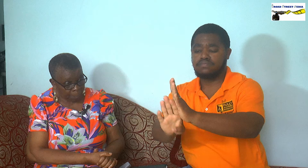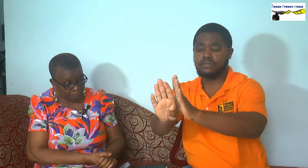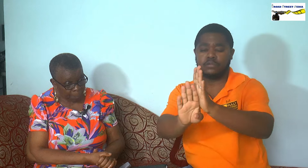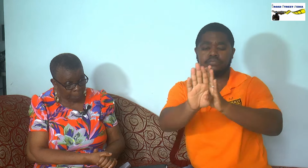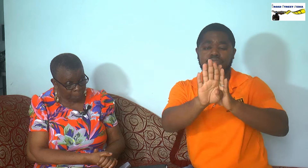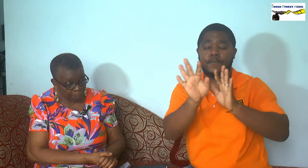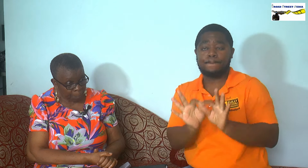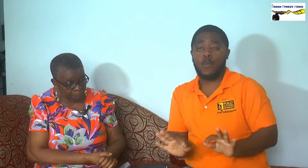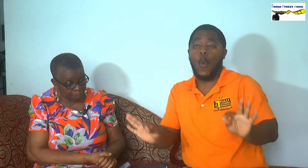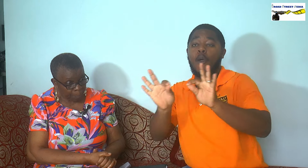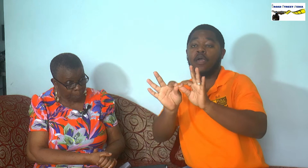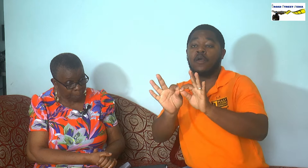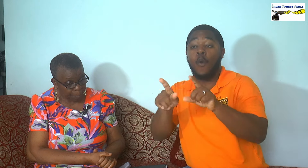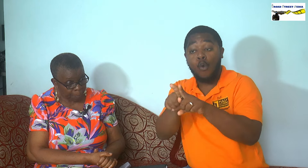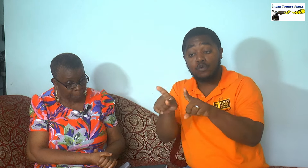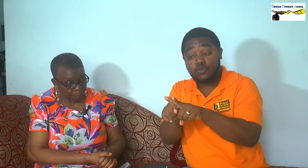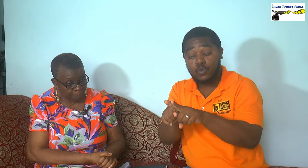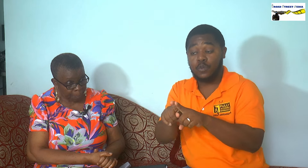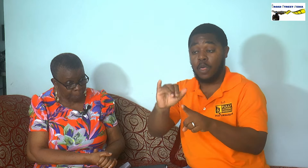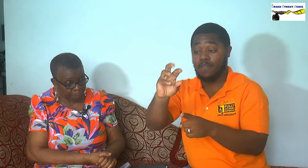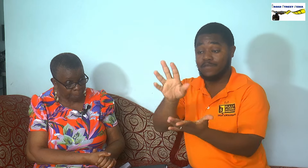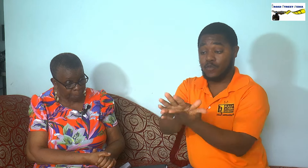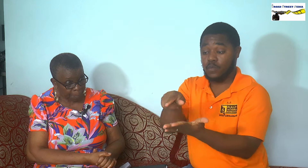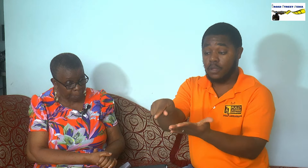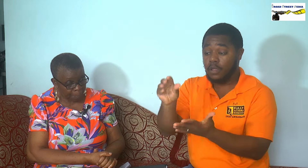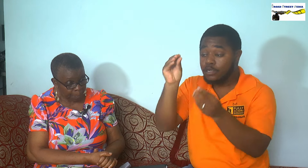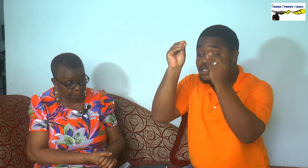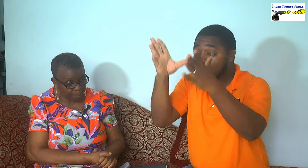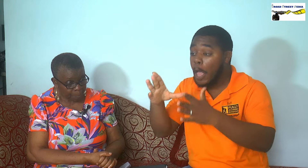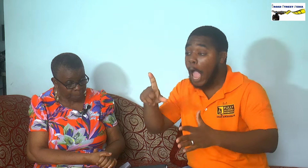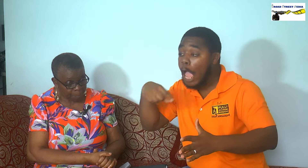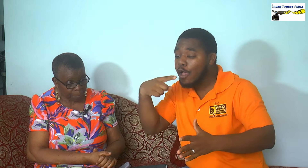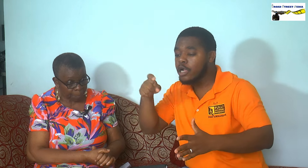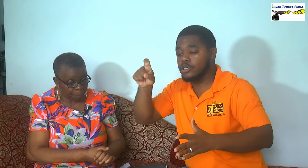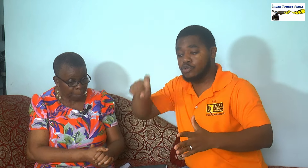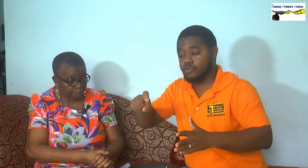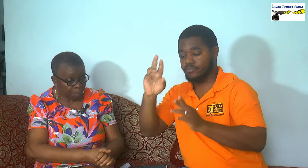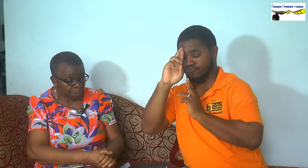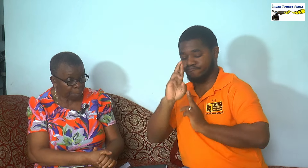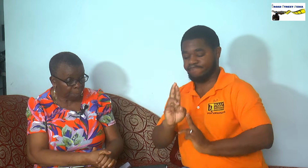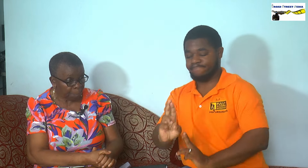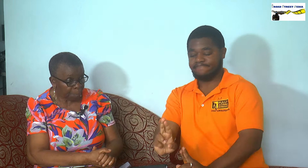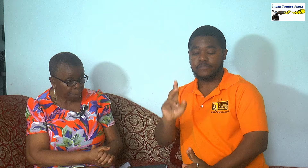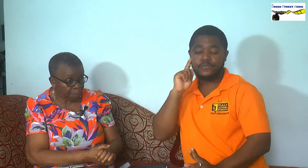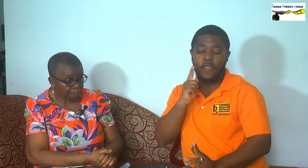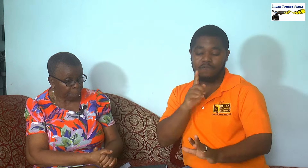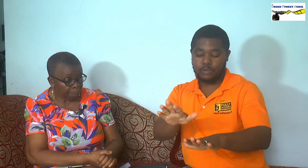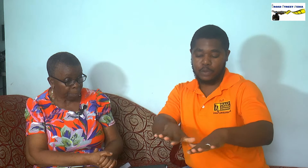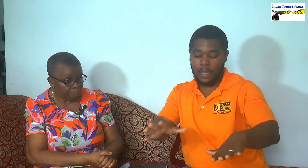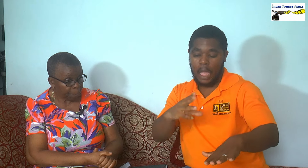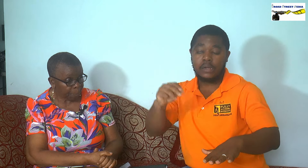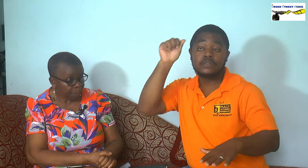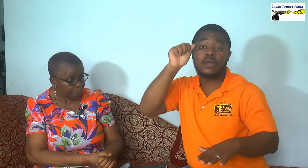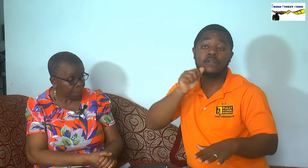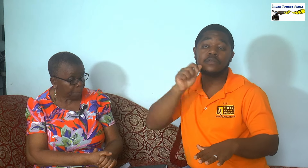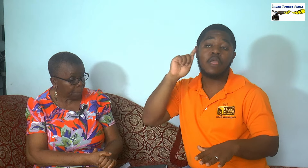School, she would like to see progress. That's vital. Also, the Irving Wilson School, the hearing teachers should respect